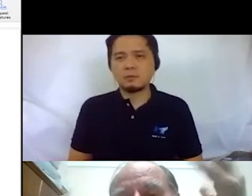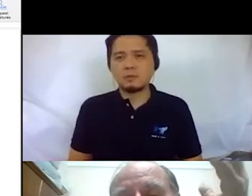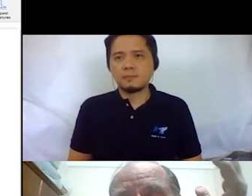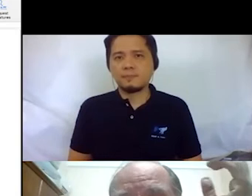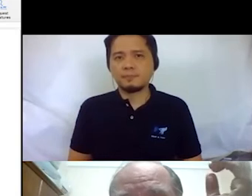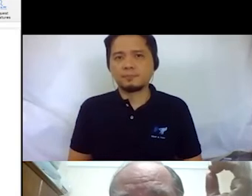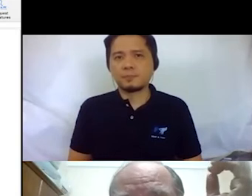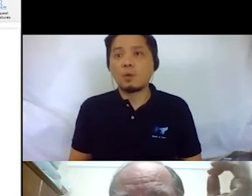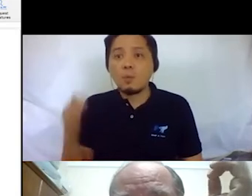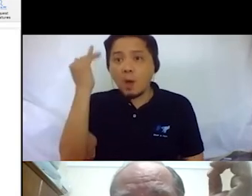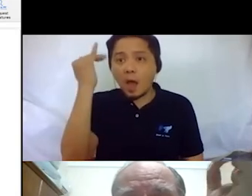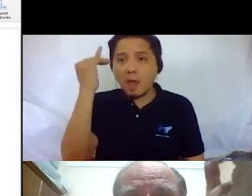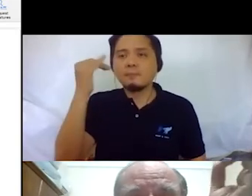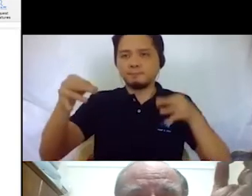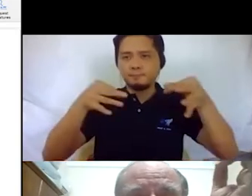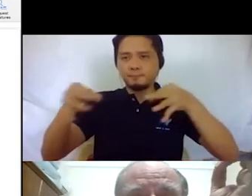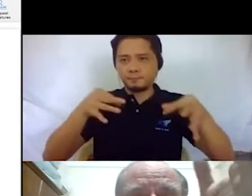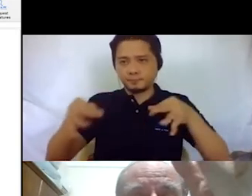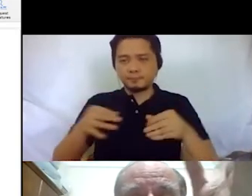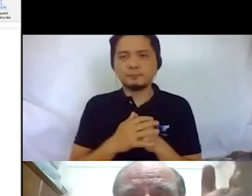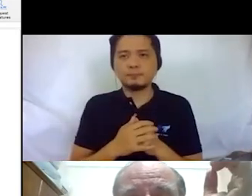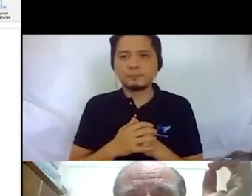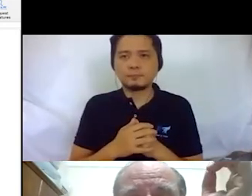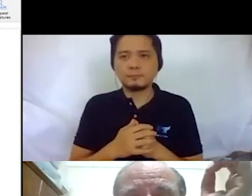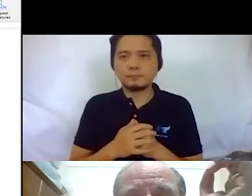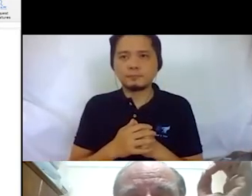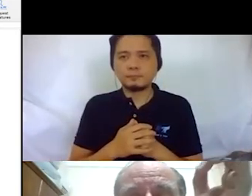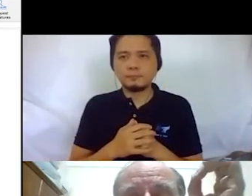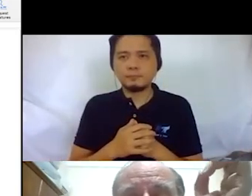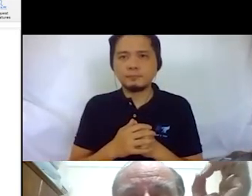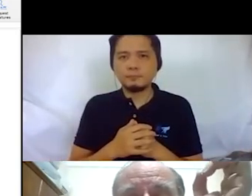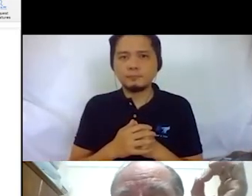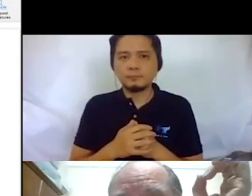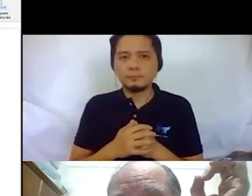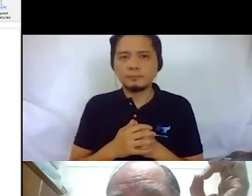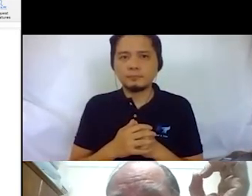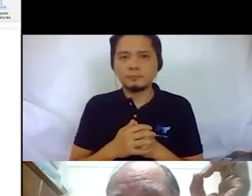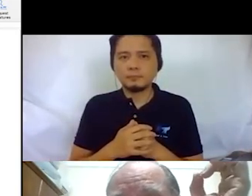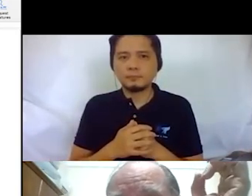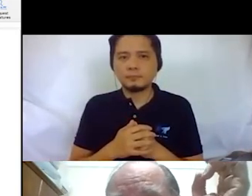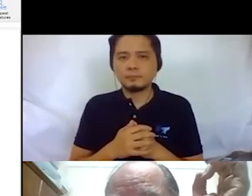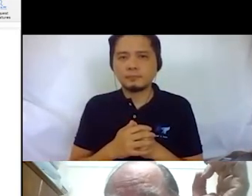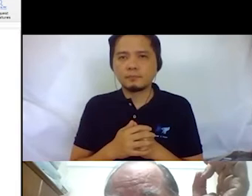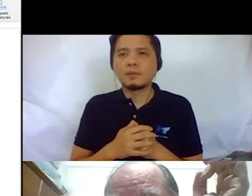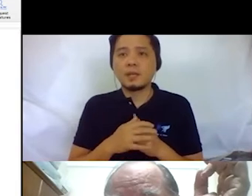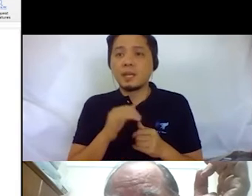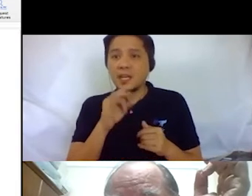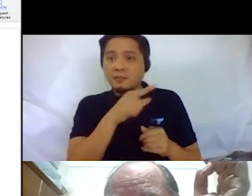if you're using, yeah, okay, if you're using this sign, you should say, where did I write my name on the chalkboard?